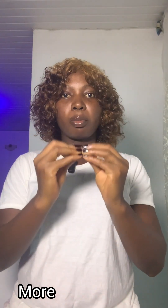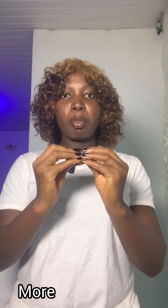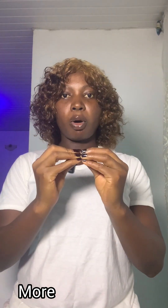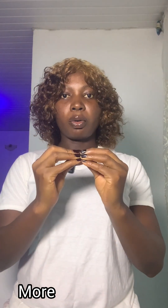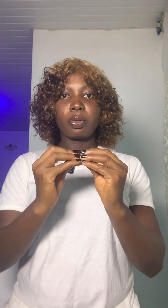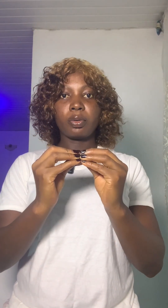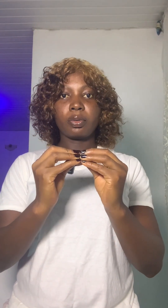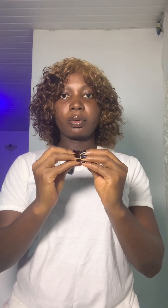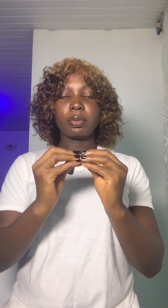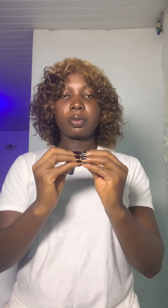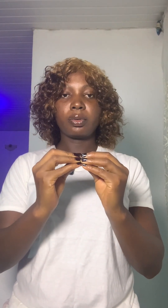More.